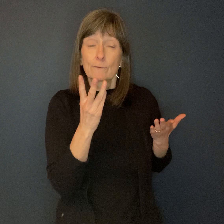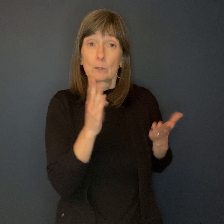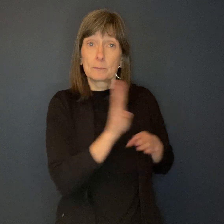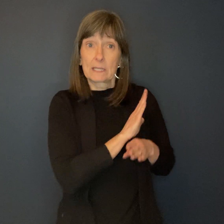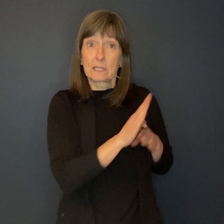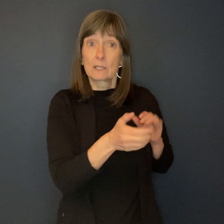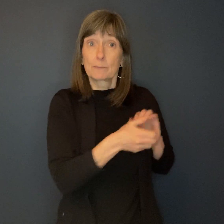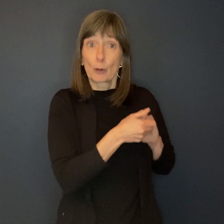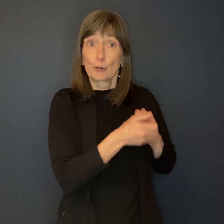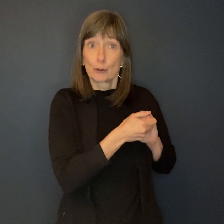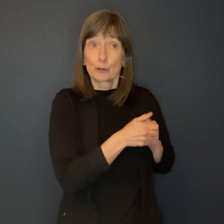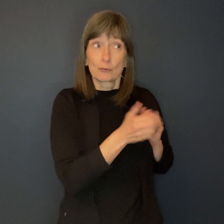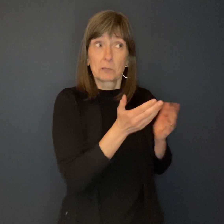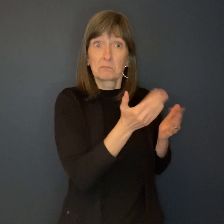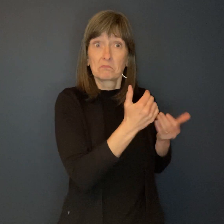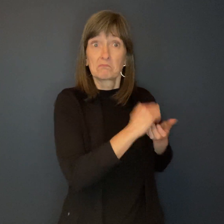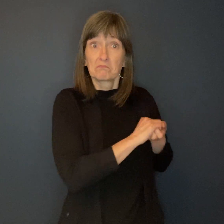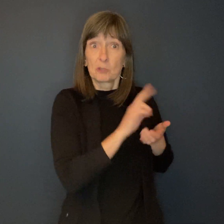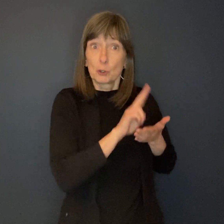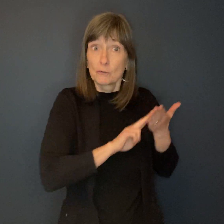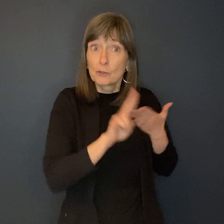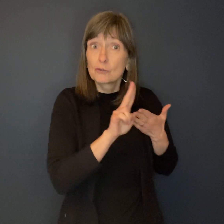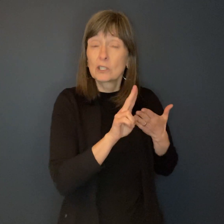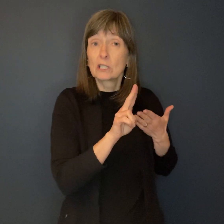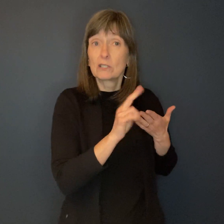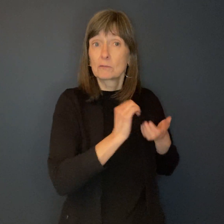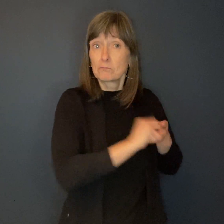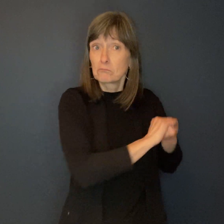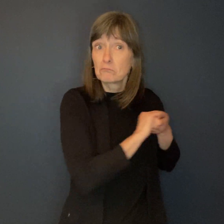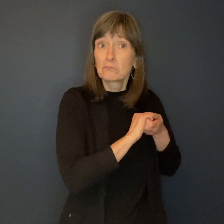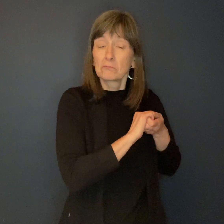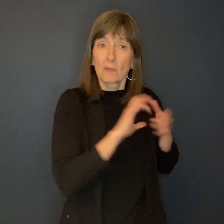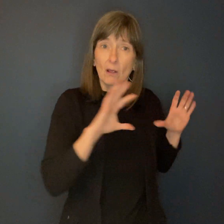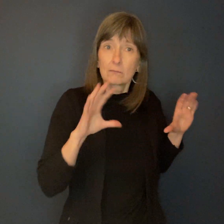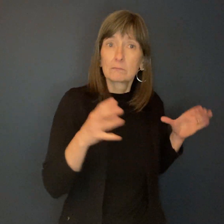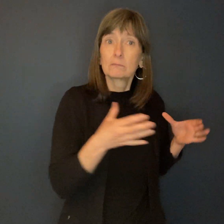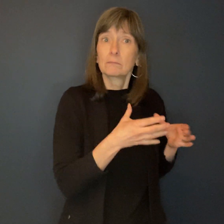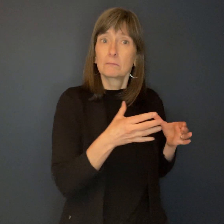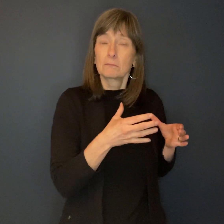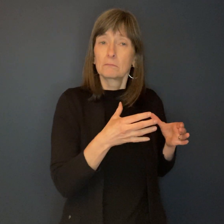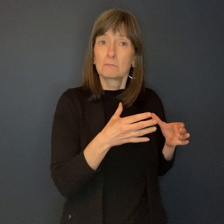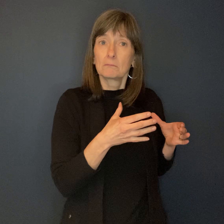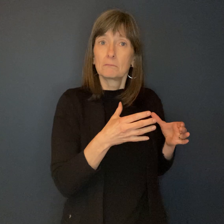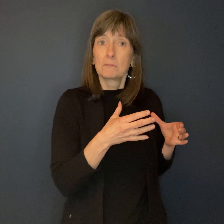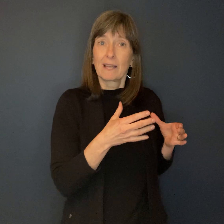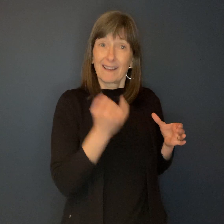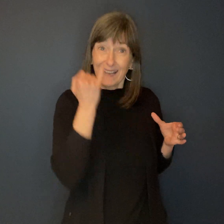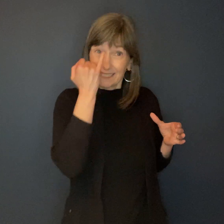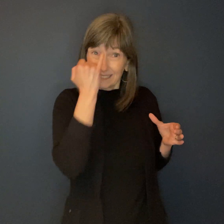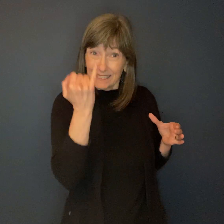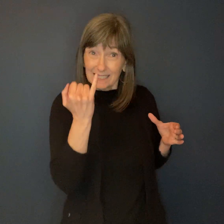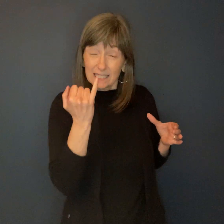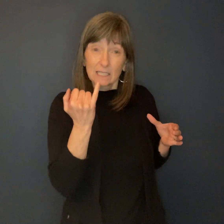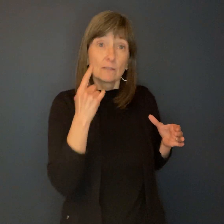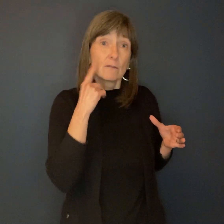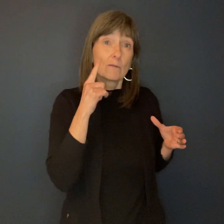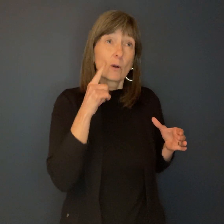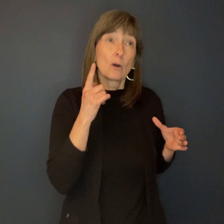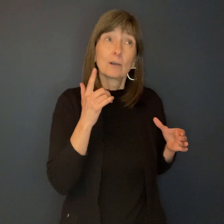banks, universities, and so on, all coming together with an idea to create effectively a social